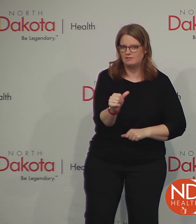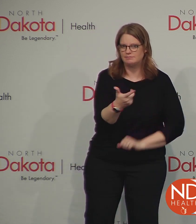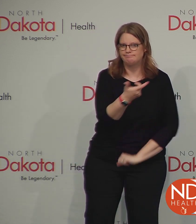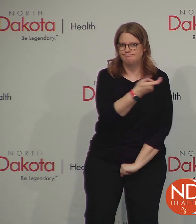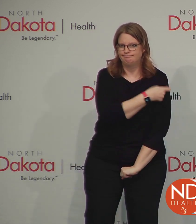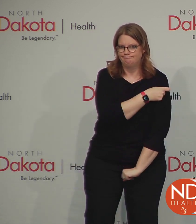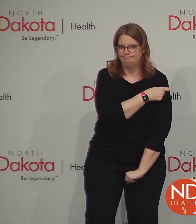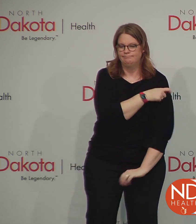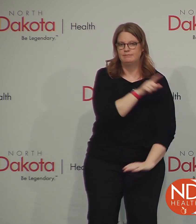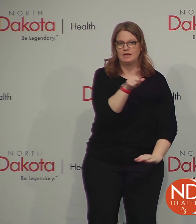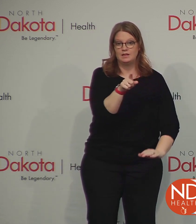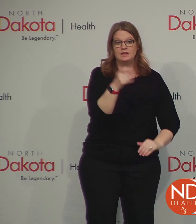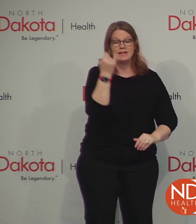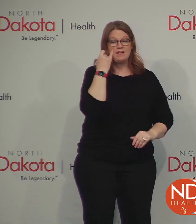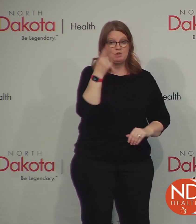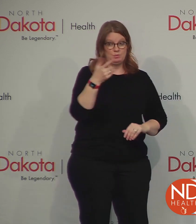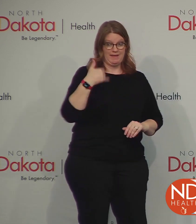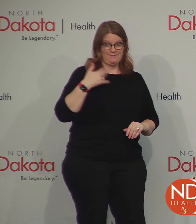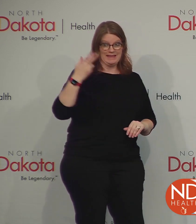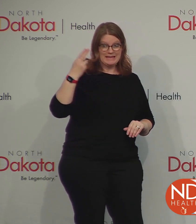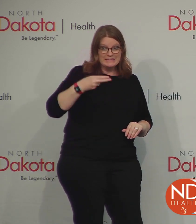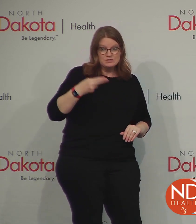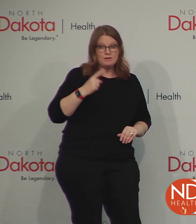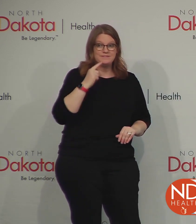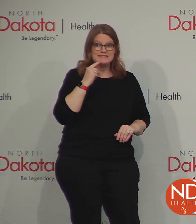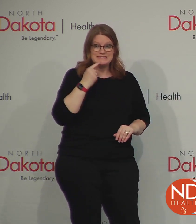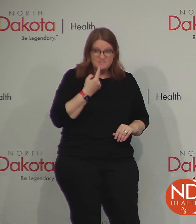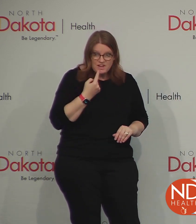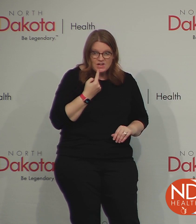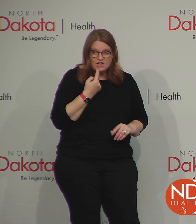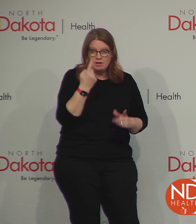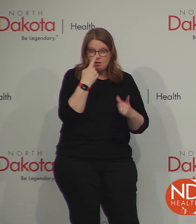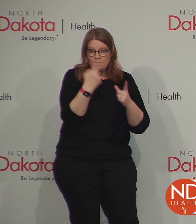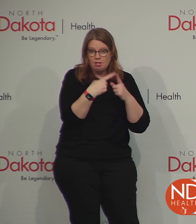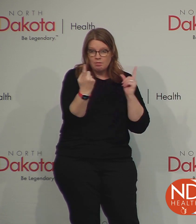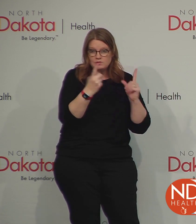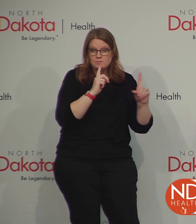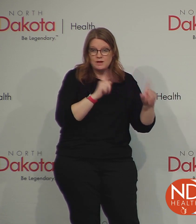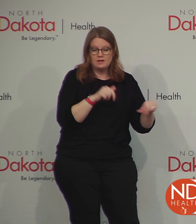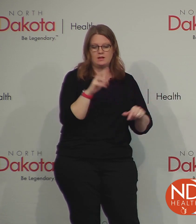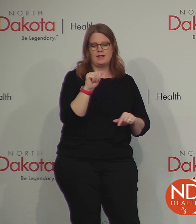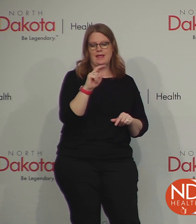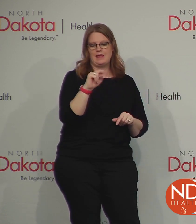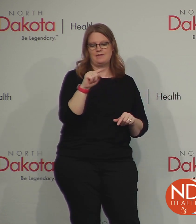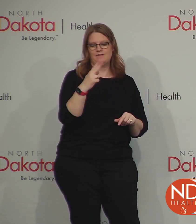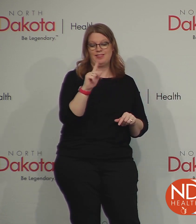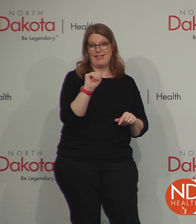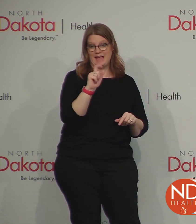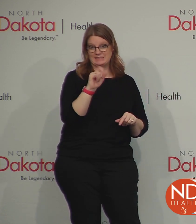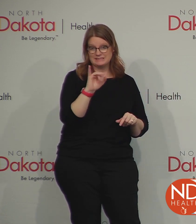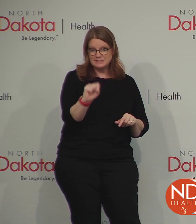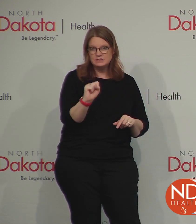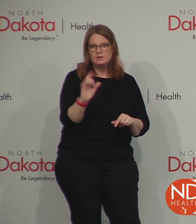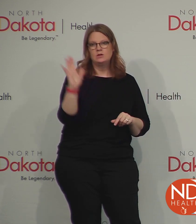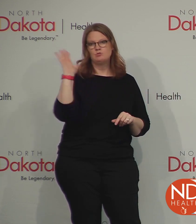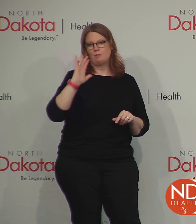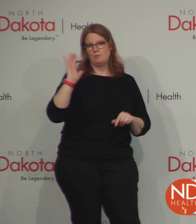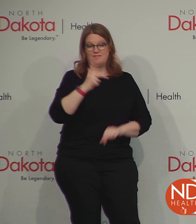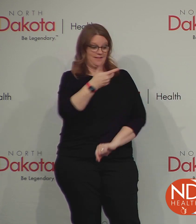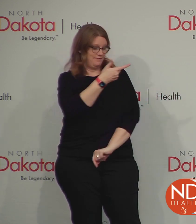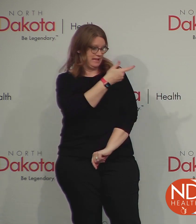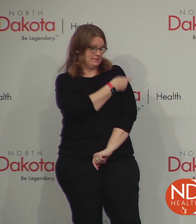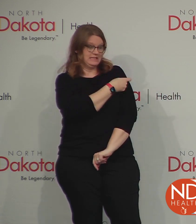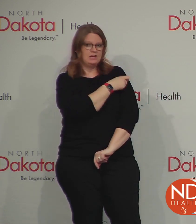vaccine. If you have a history of a severe allergic reaction, anaphylaxis to a previous vaccine